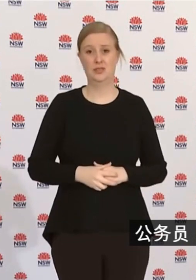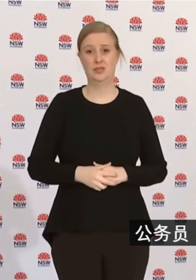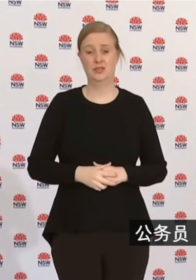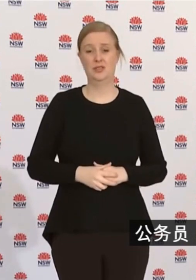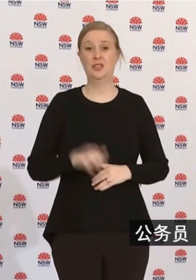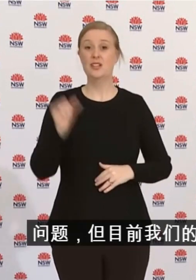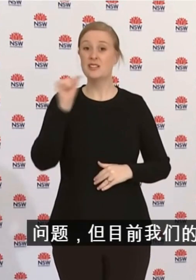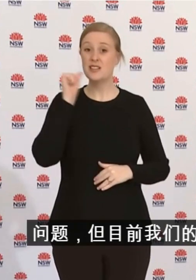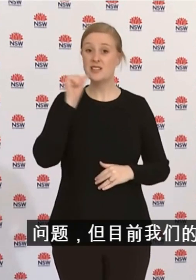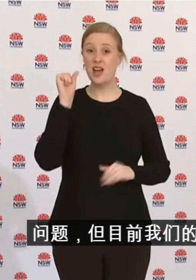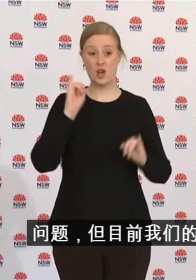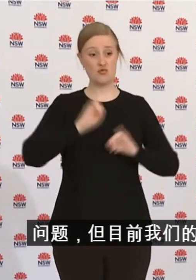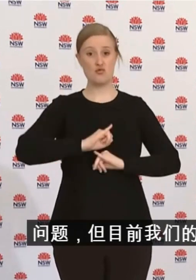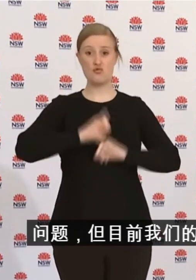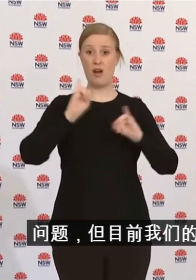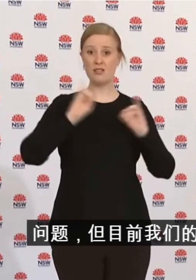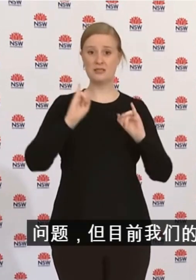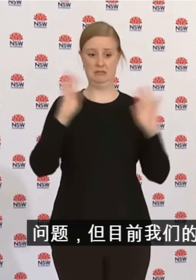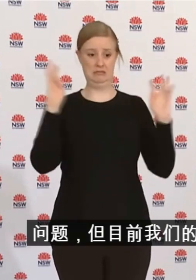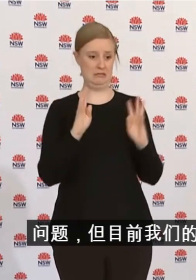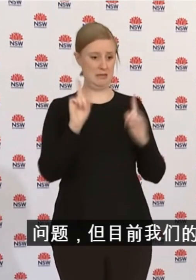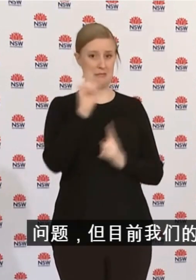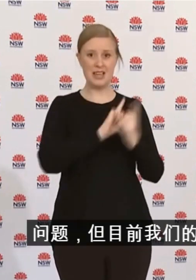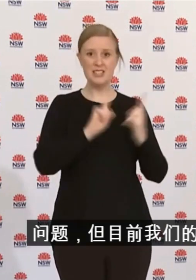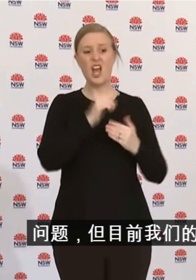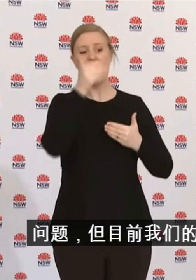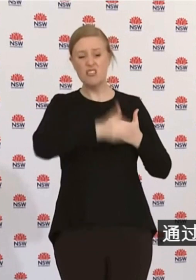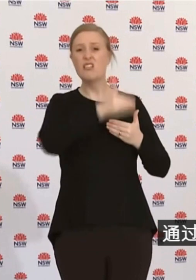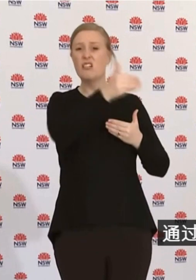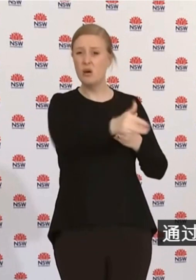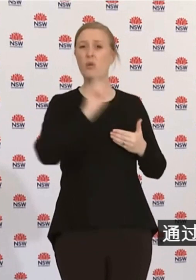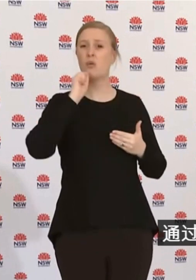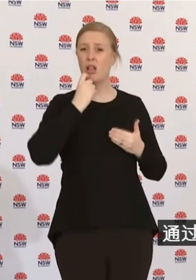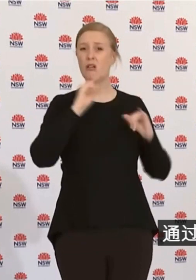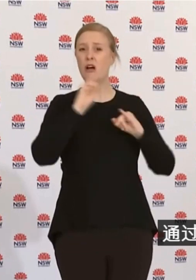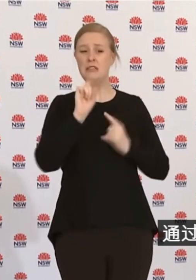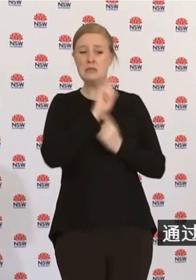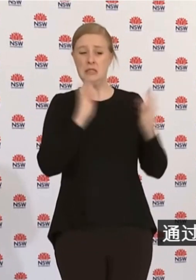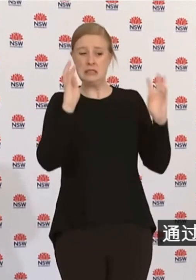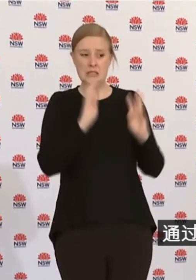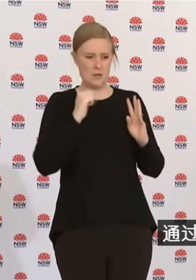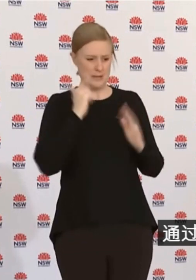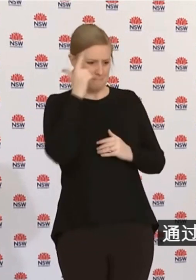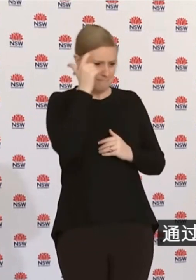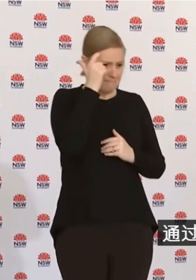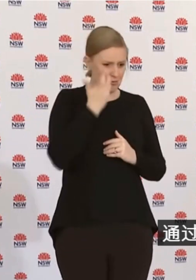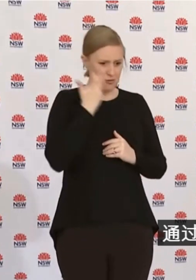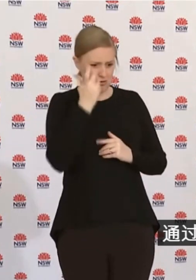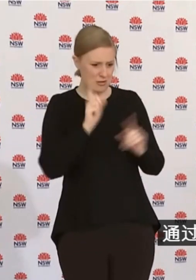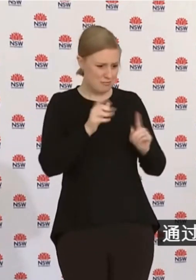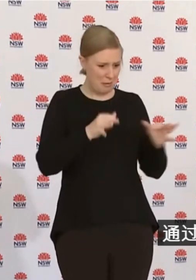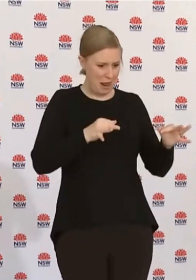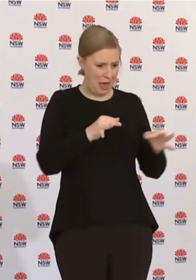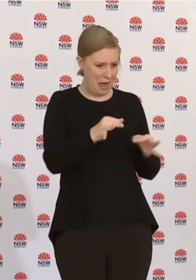is certainly looking at all those issues. But at the moment, our focus is really on just trying to get the message through to bring the virus transmission down. Minister, there are a lot of people right now